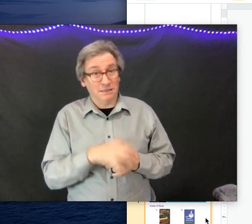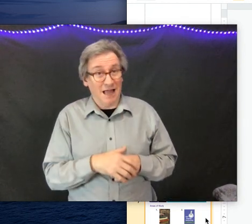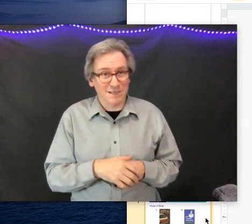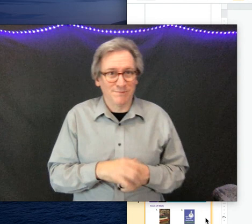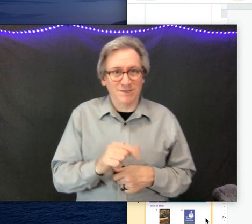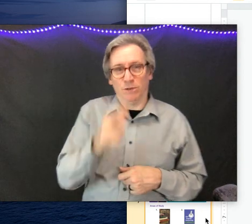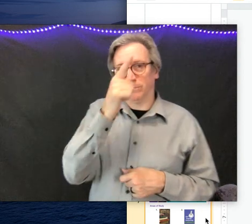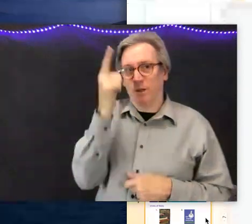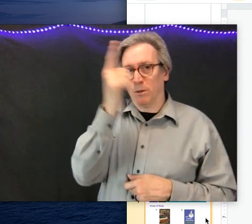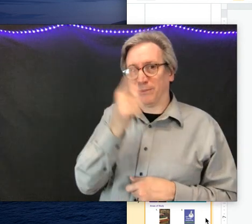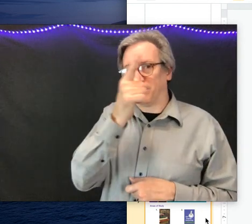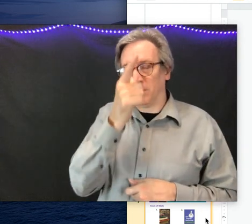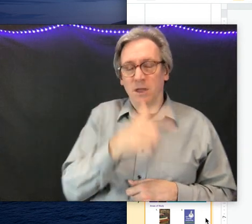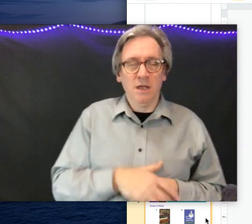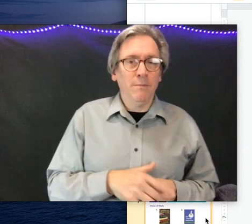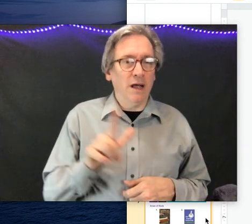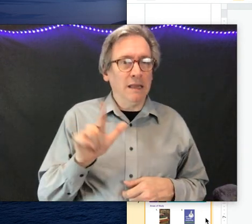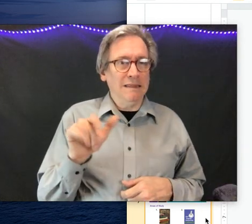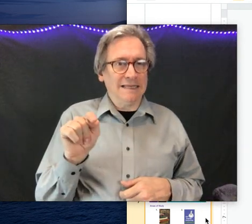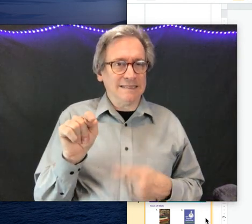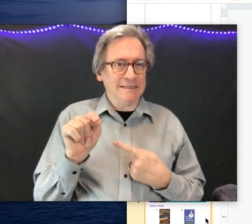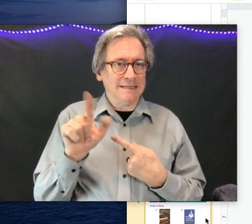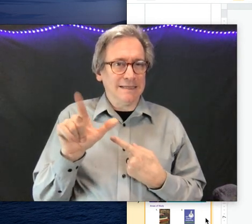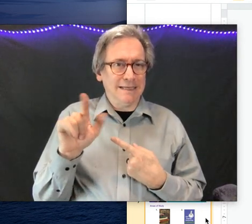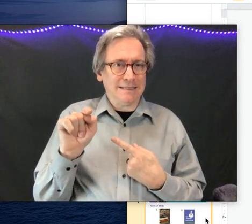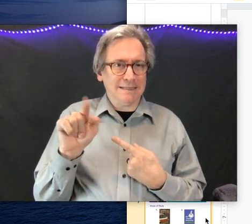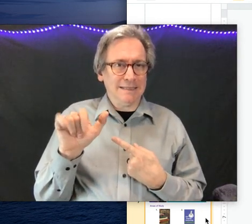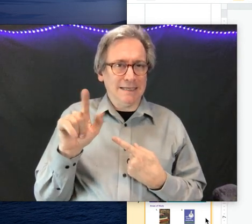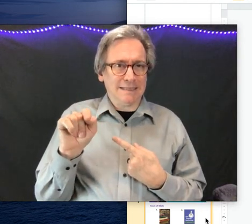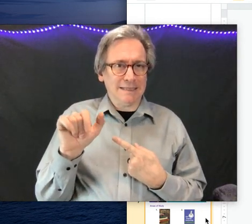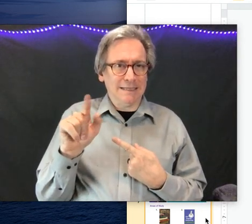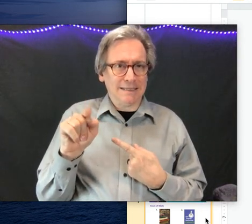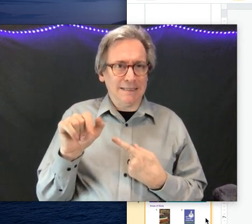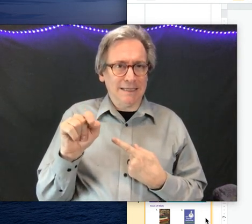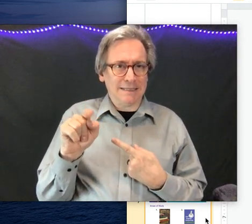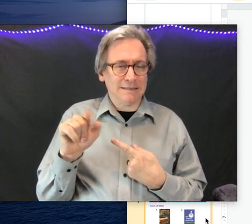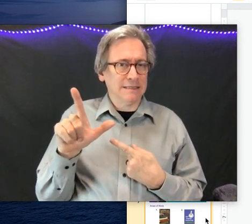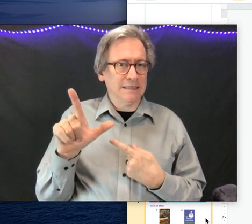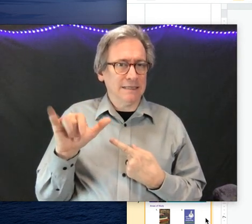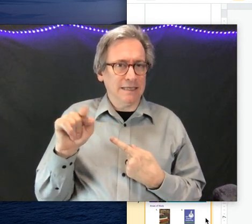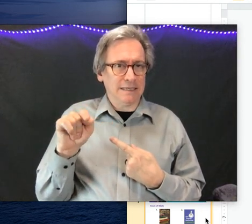lit class. So, but lit